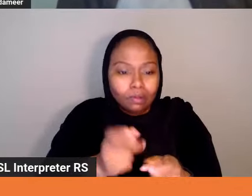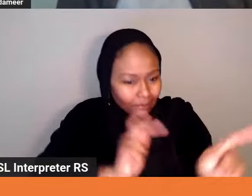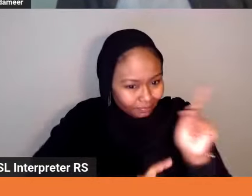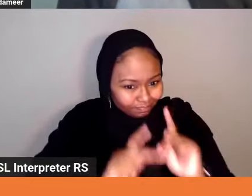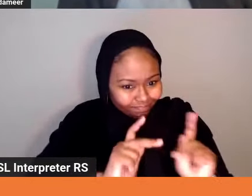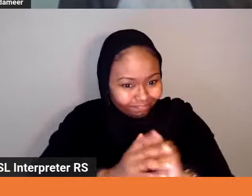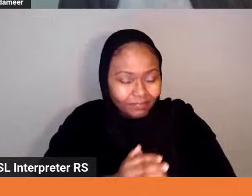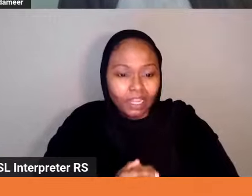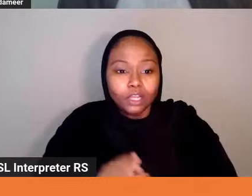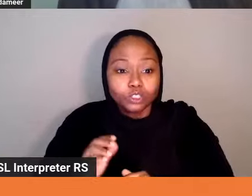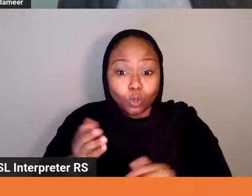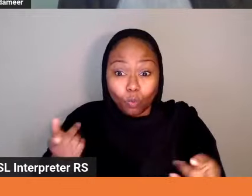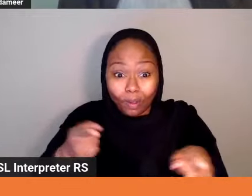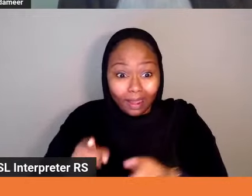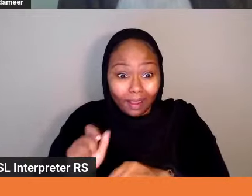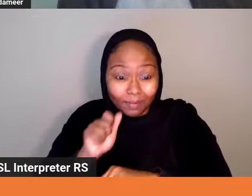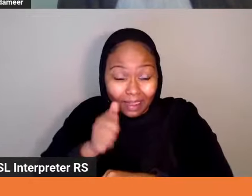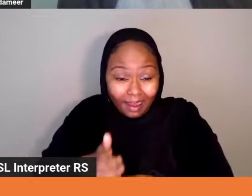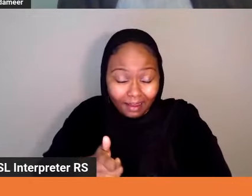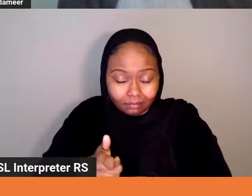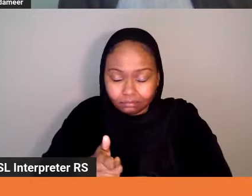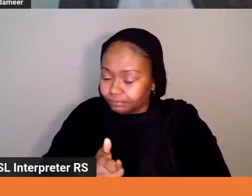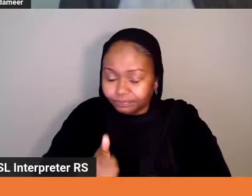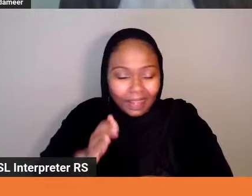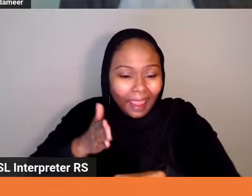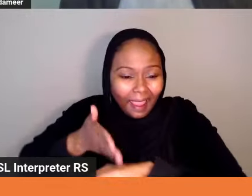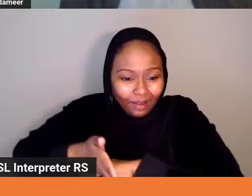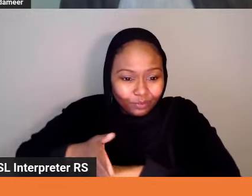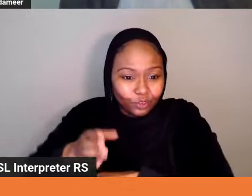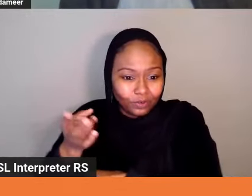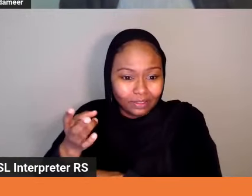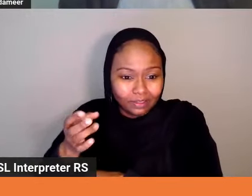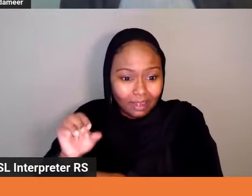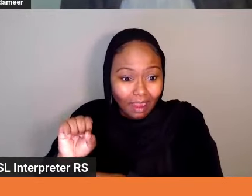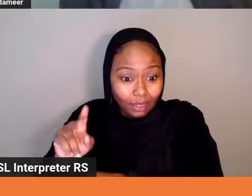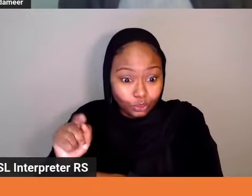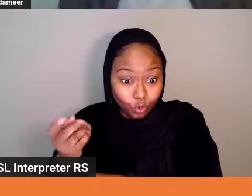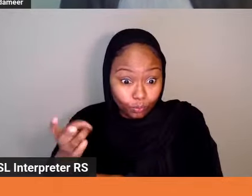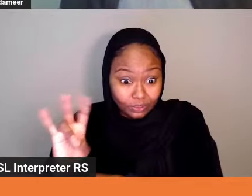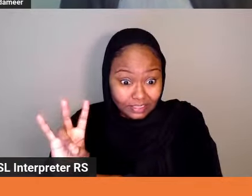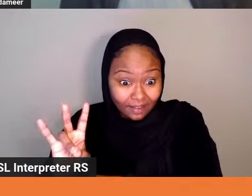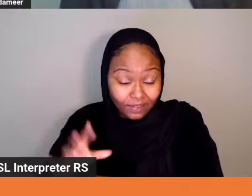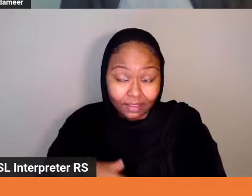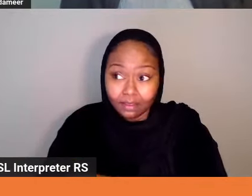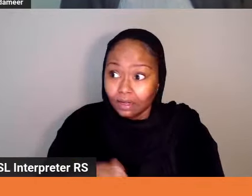after the 7th of October, the number of daily